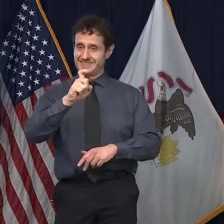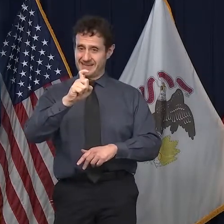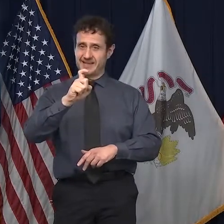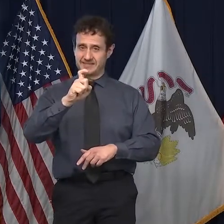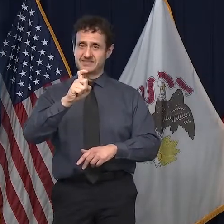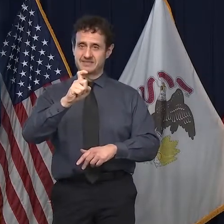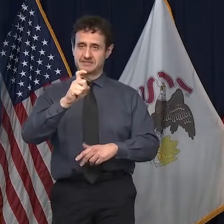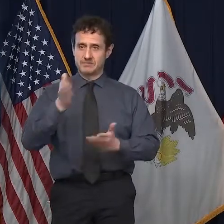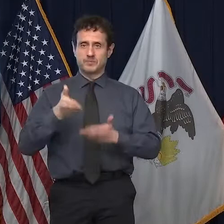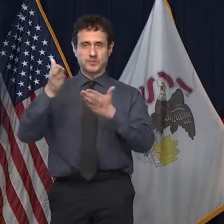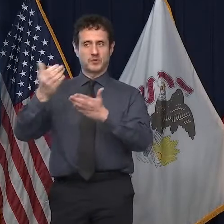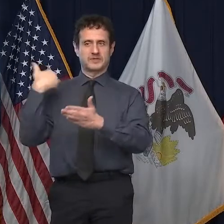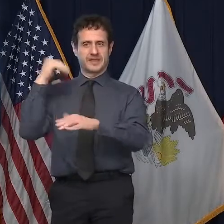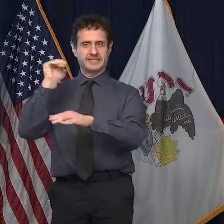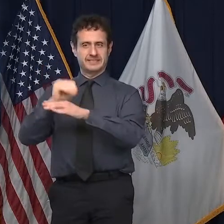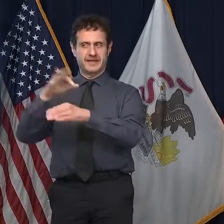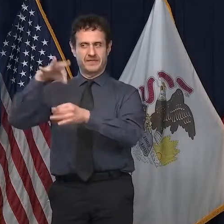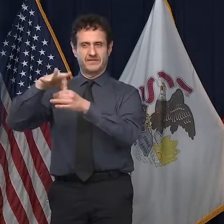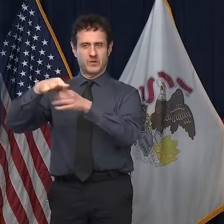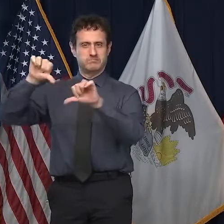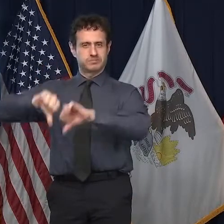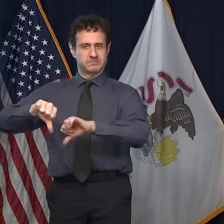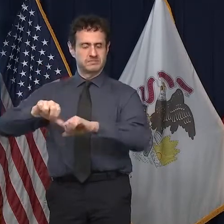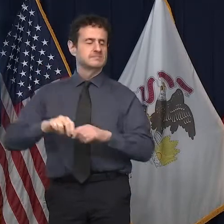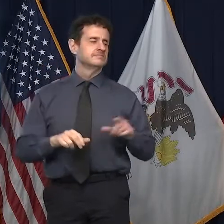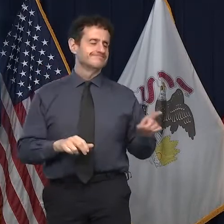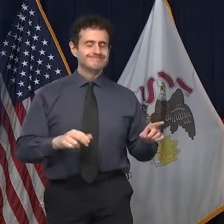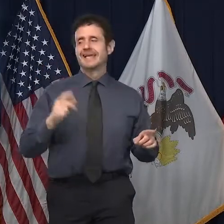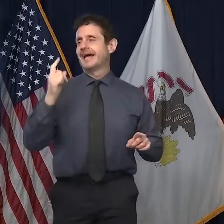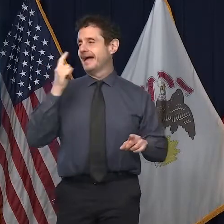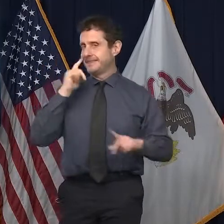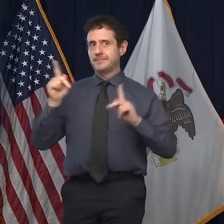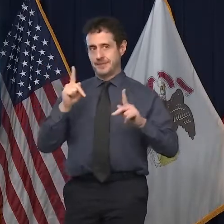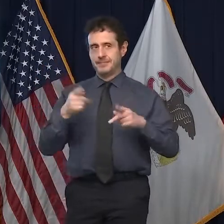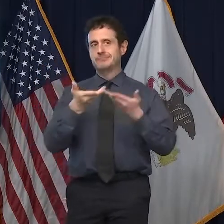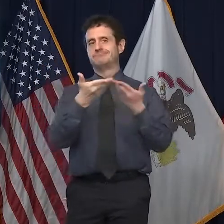Look, I think there's enormous distrust in government all the way around.